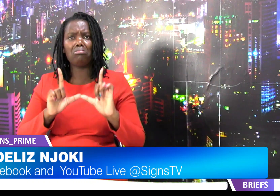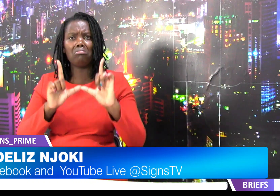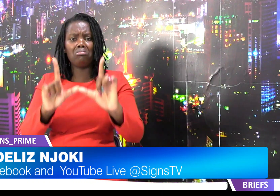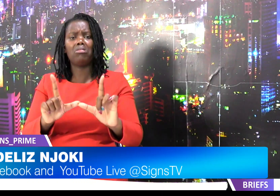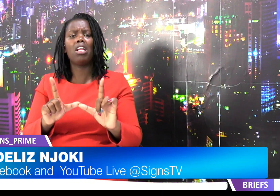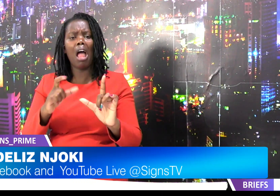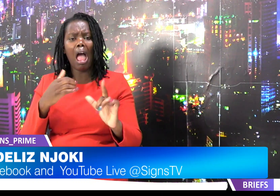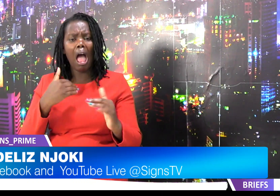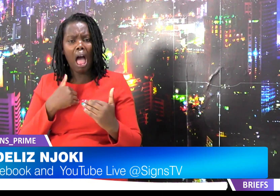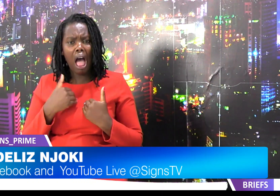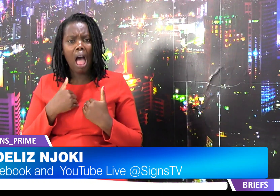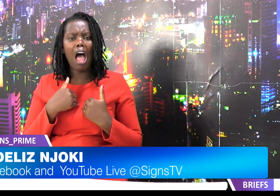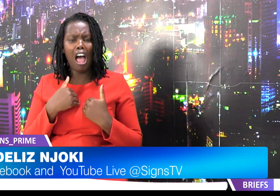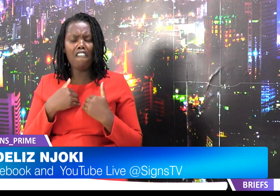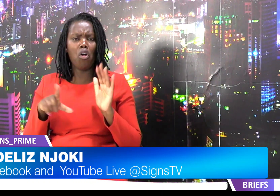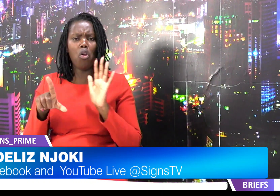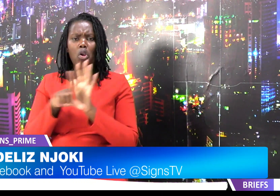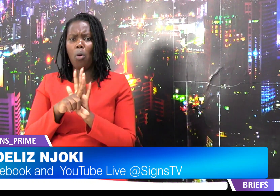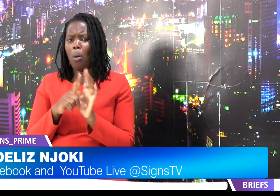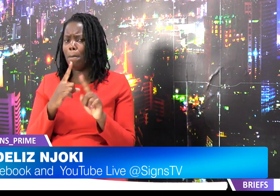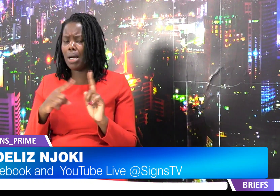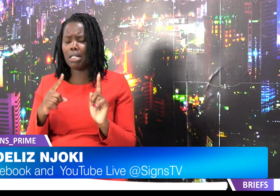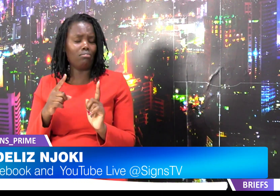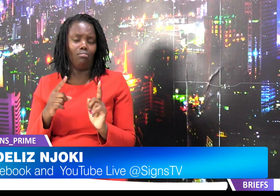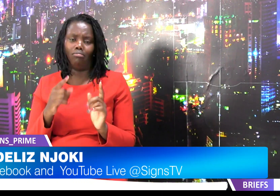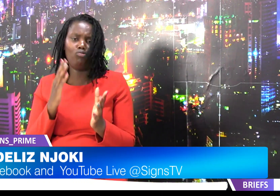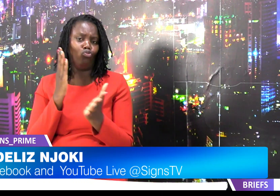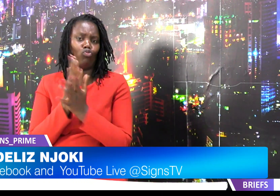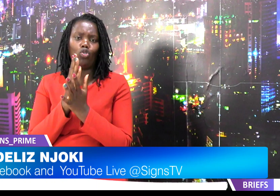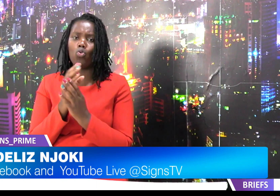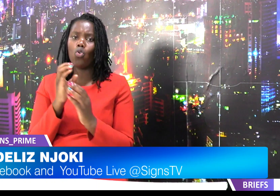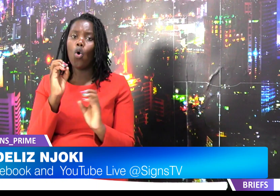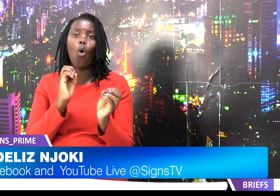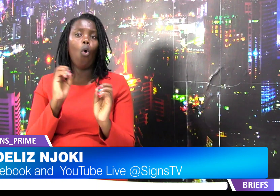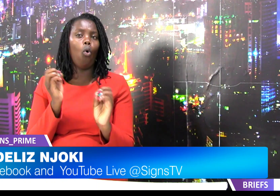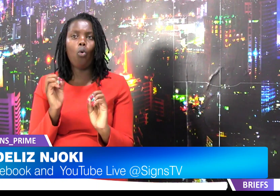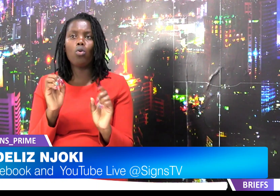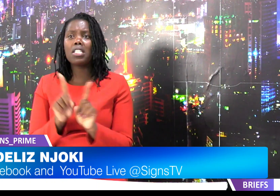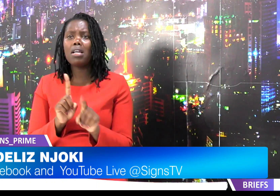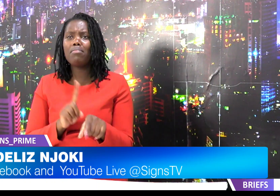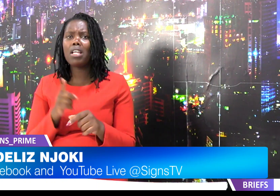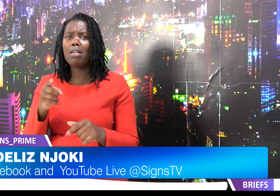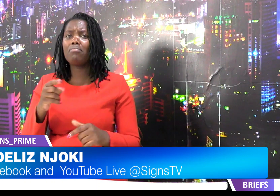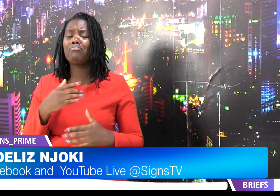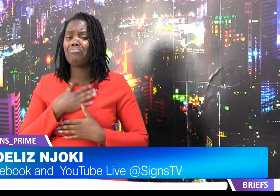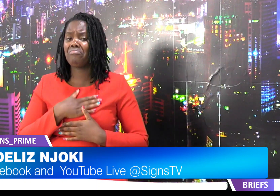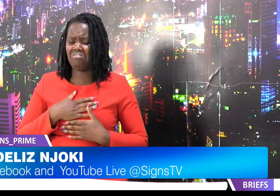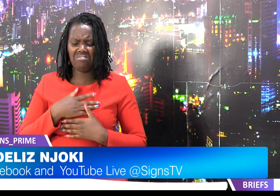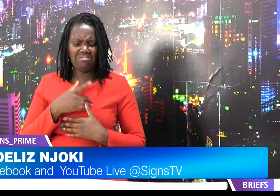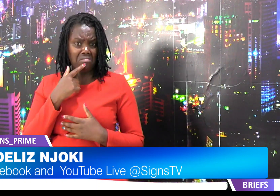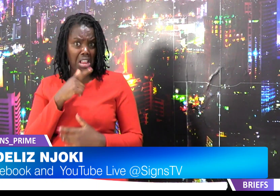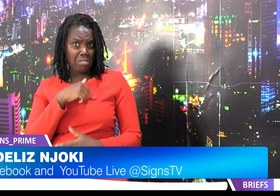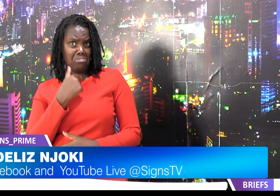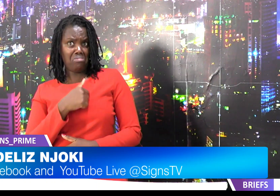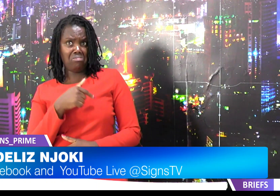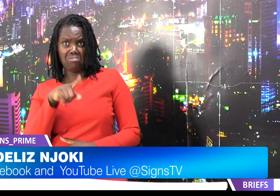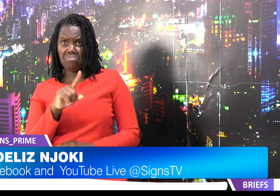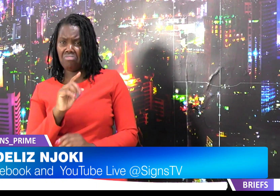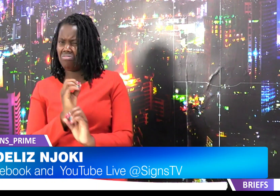He pleaded not guilty to all charges. Njoki's lawyer objected to the Law Society